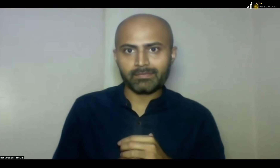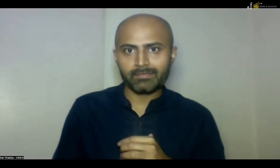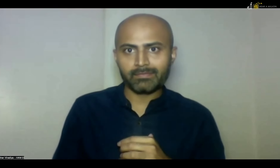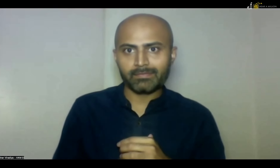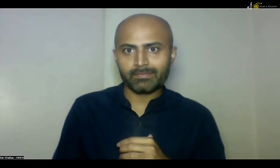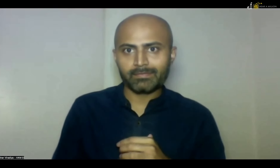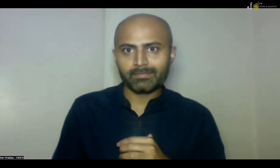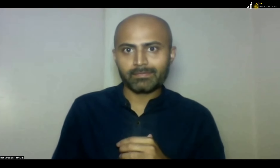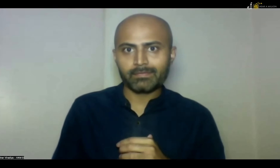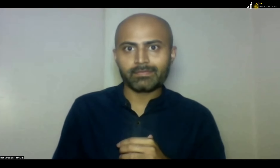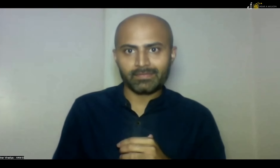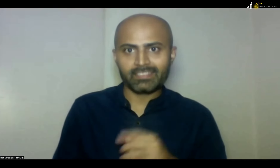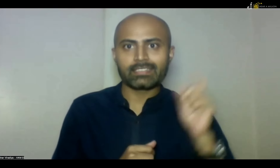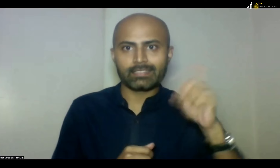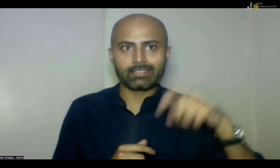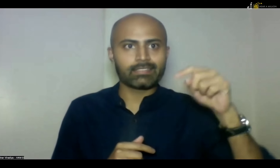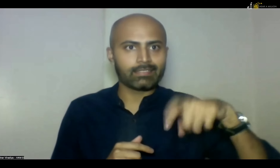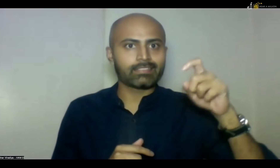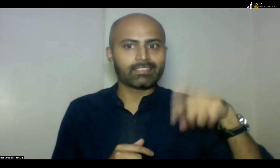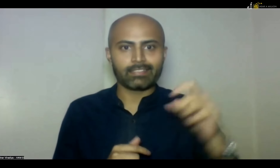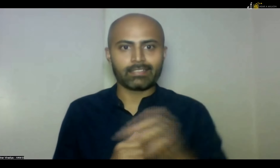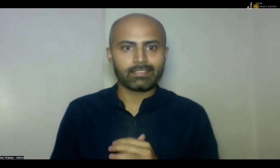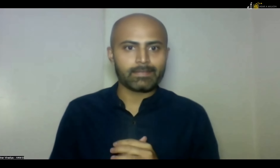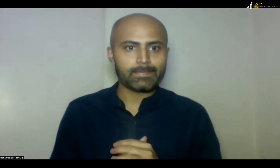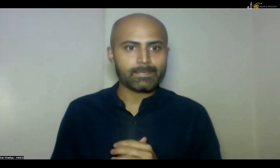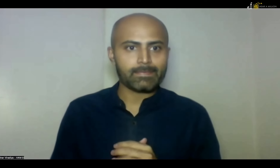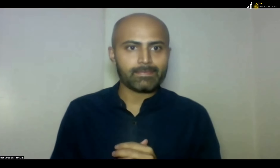screen and you can answer that.